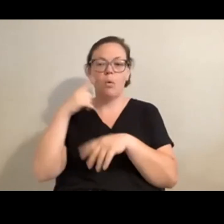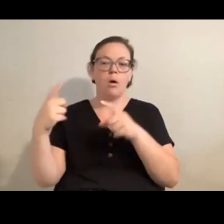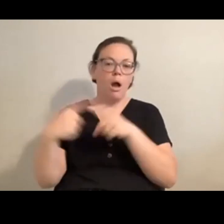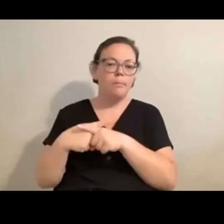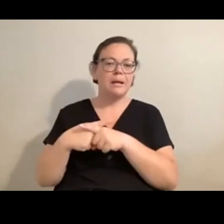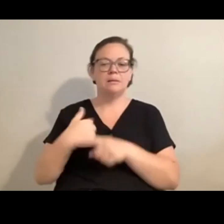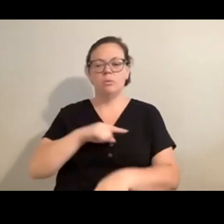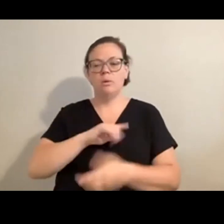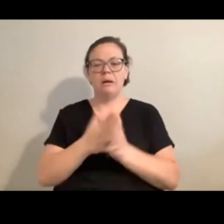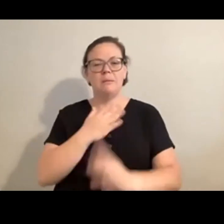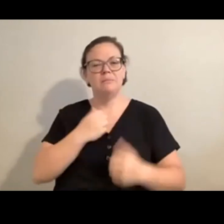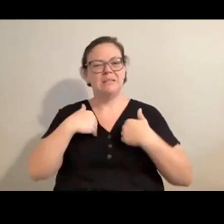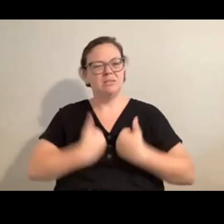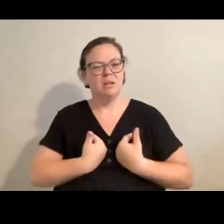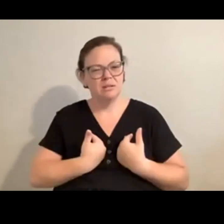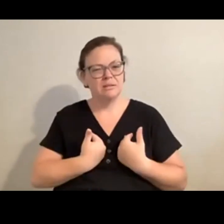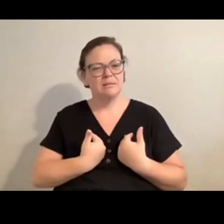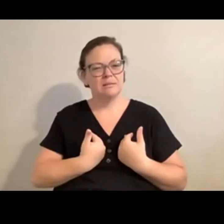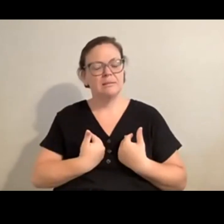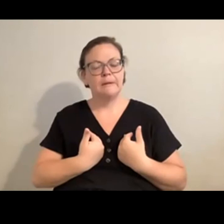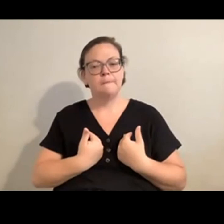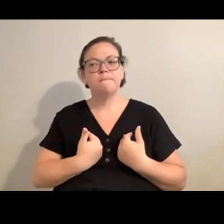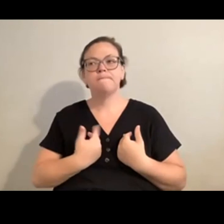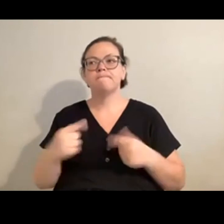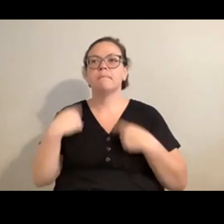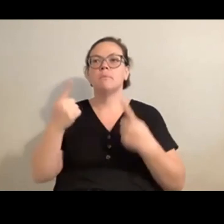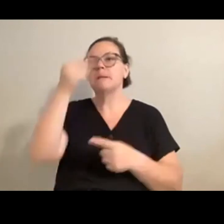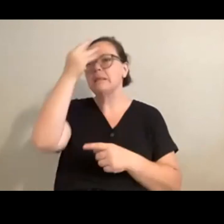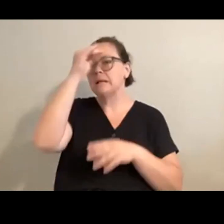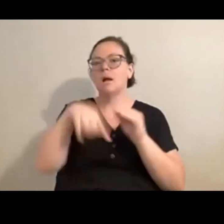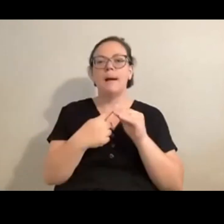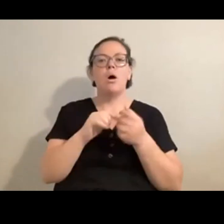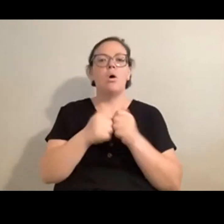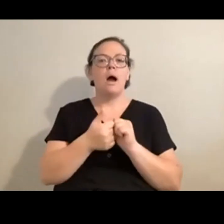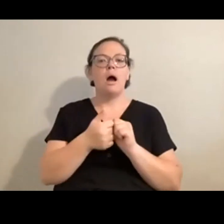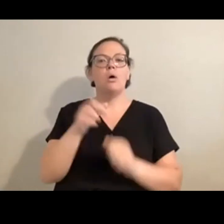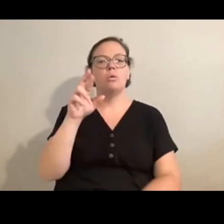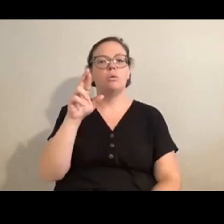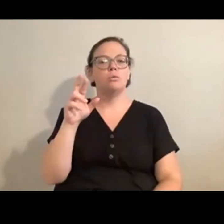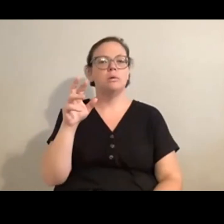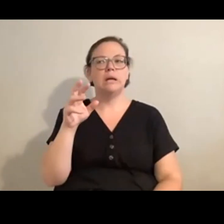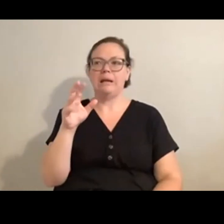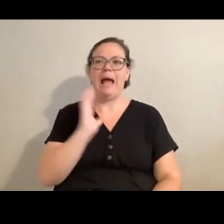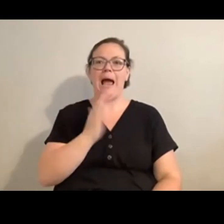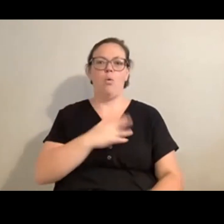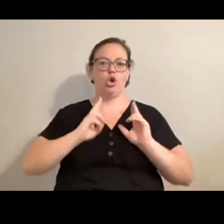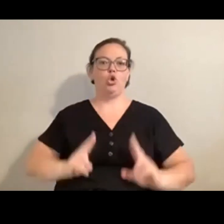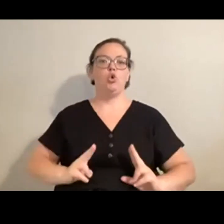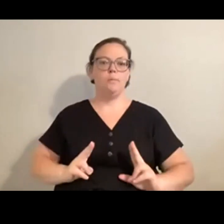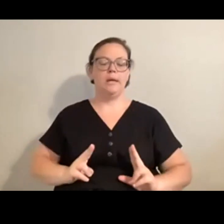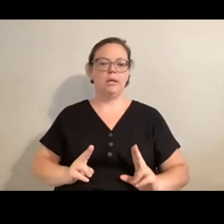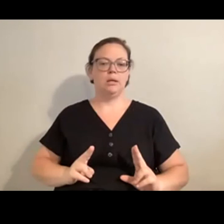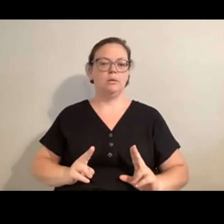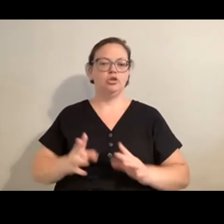us. And I've been thinking about how it erases our human qualities for sure. Like an example